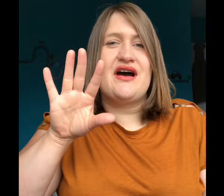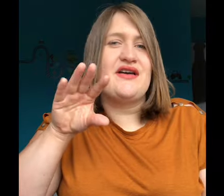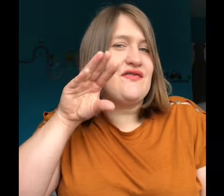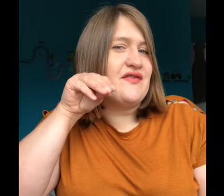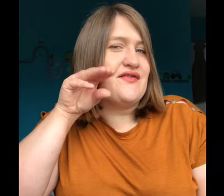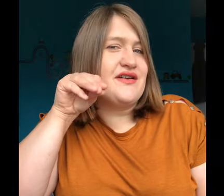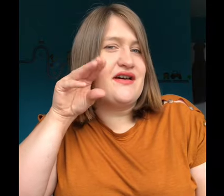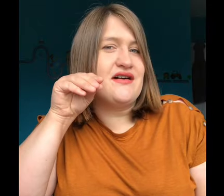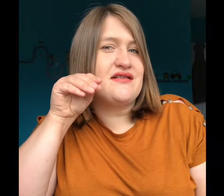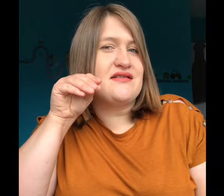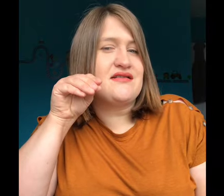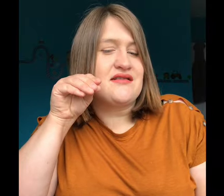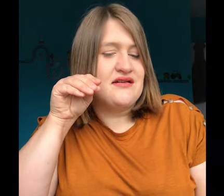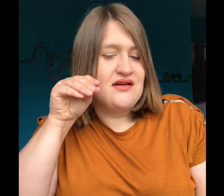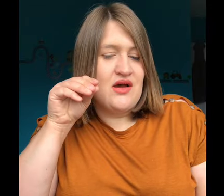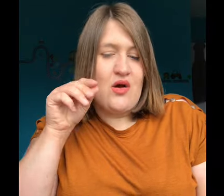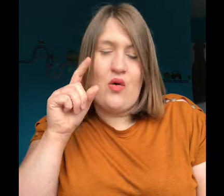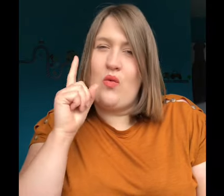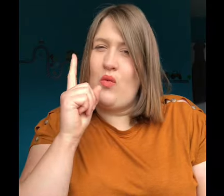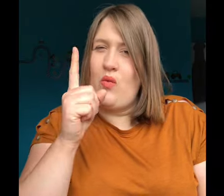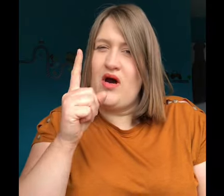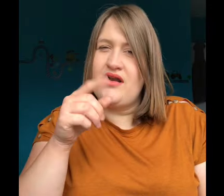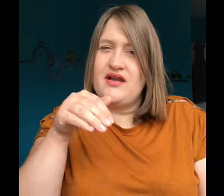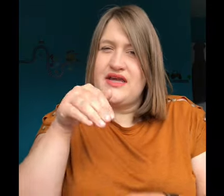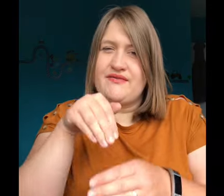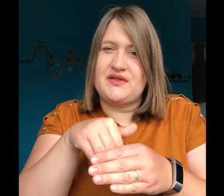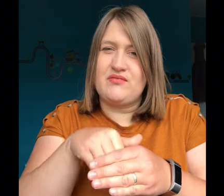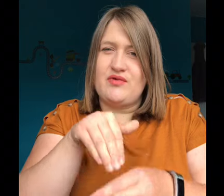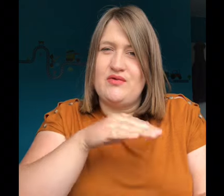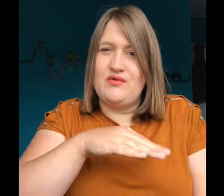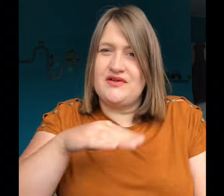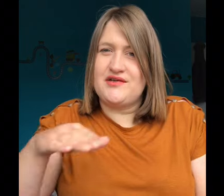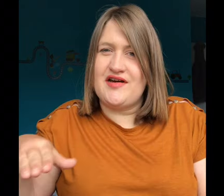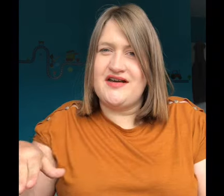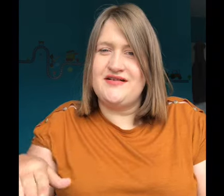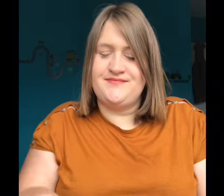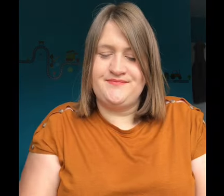Five fluffy ducks. One gives the pool a try.